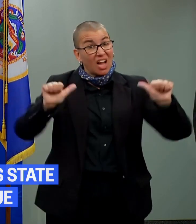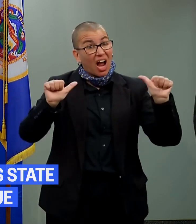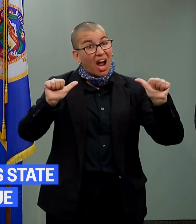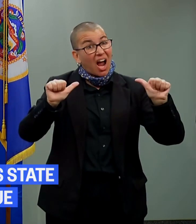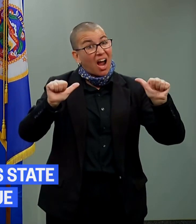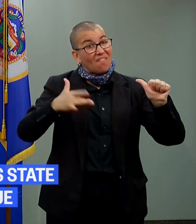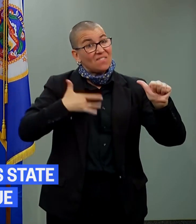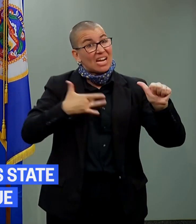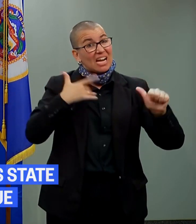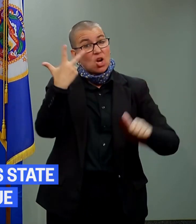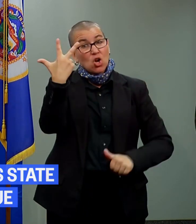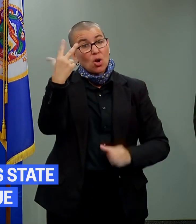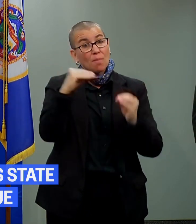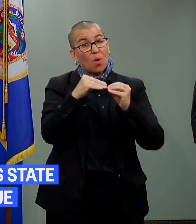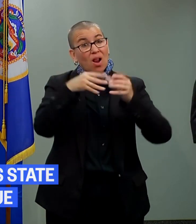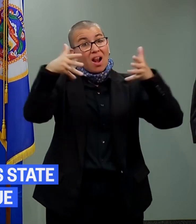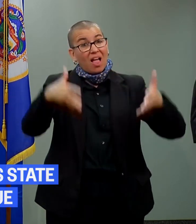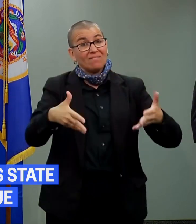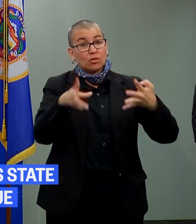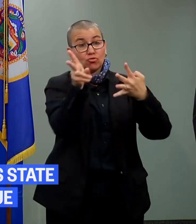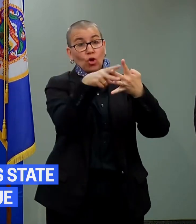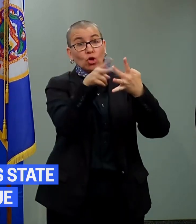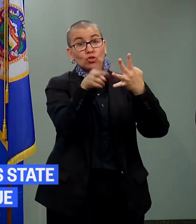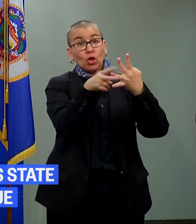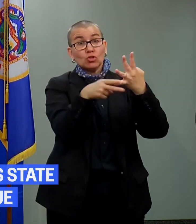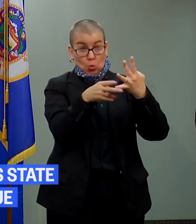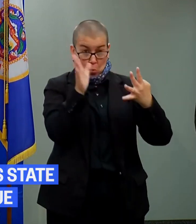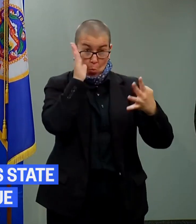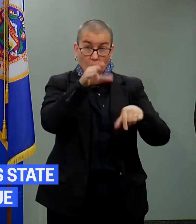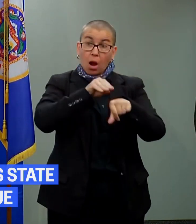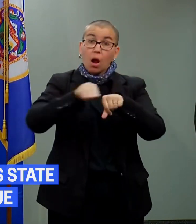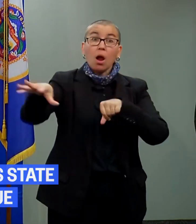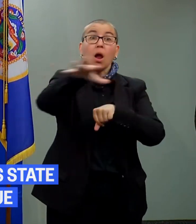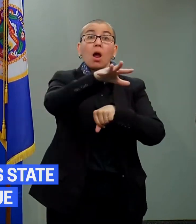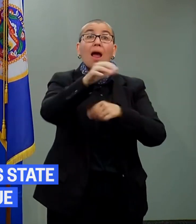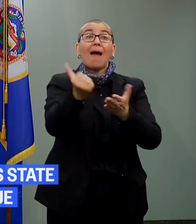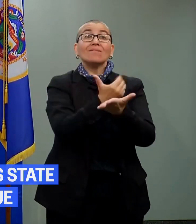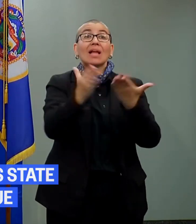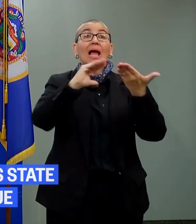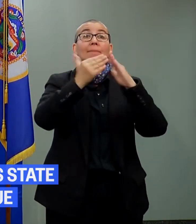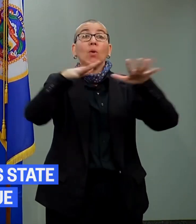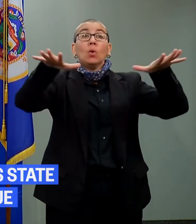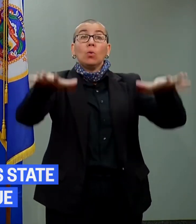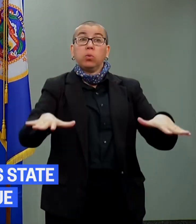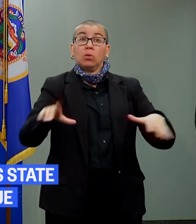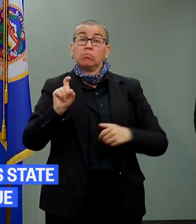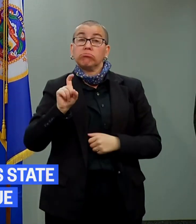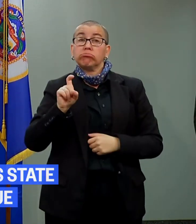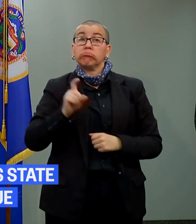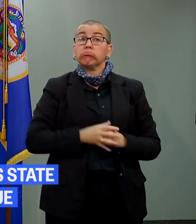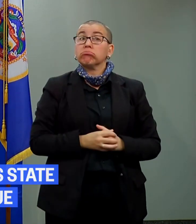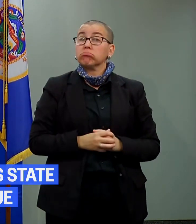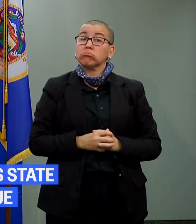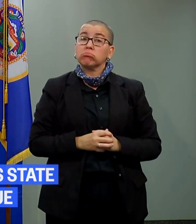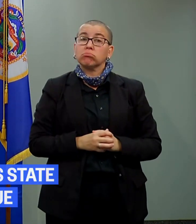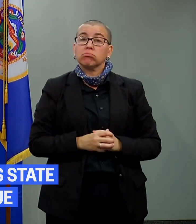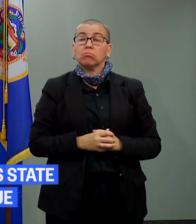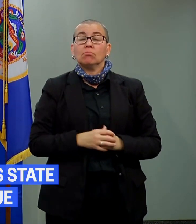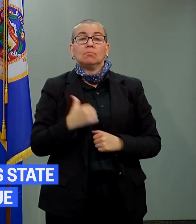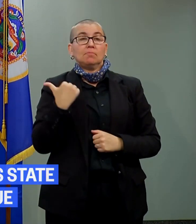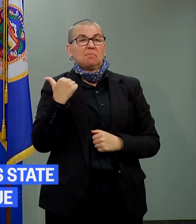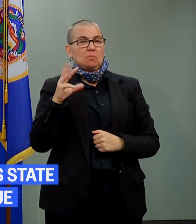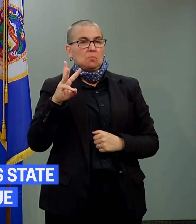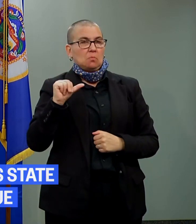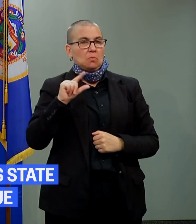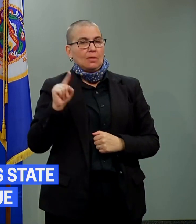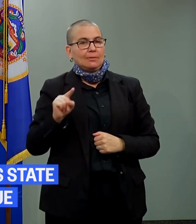help calm tensions? Well, yes, I think from what I've seen in all this, I do think that. I'll let the